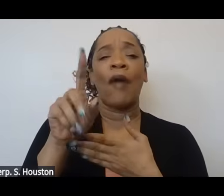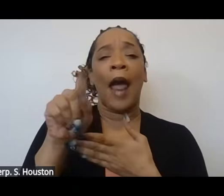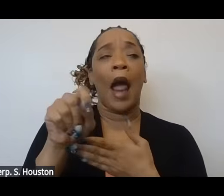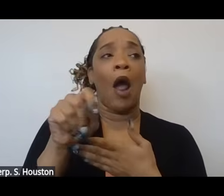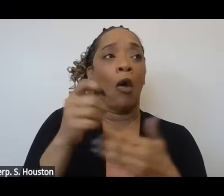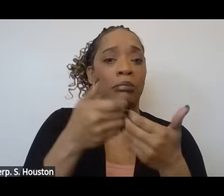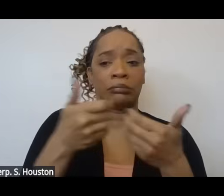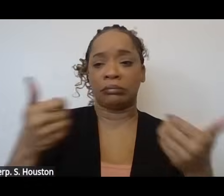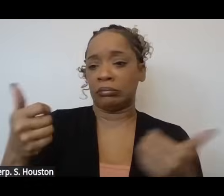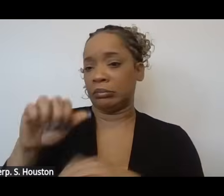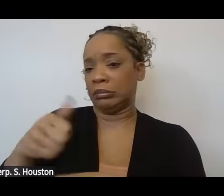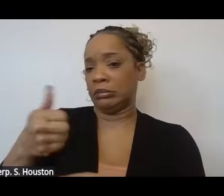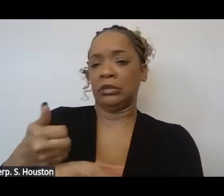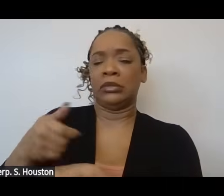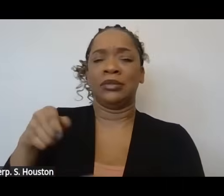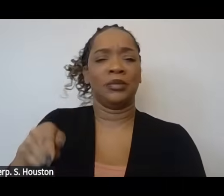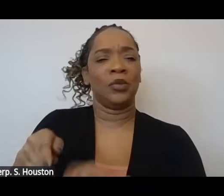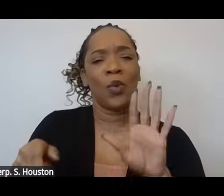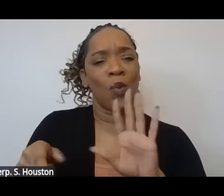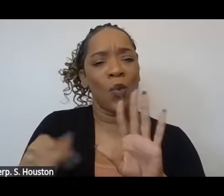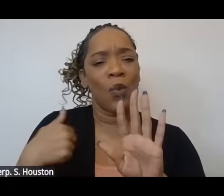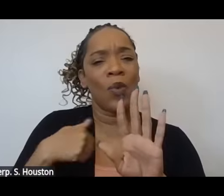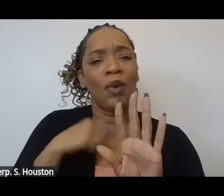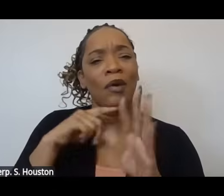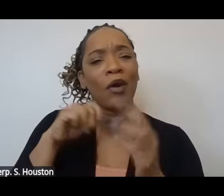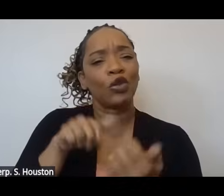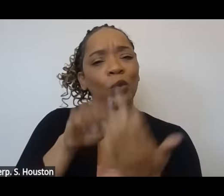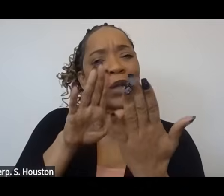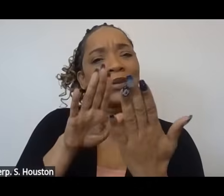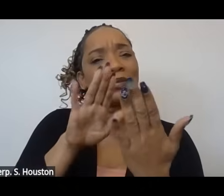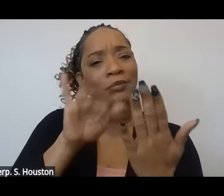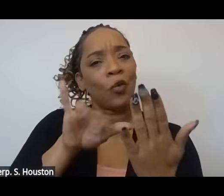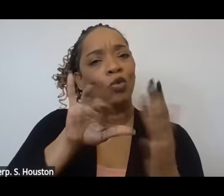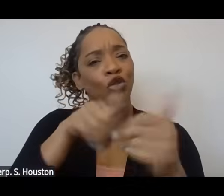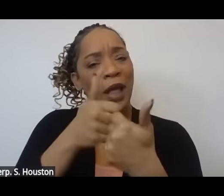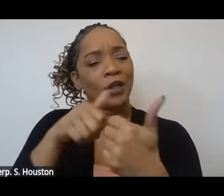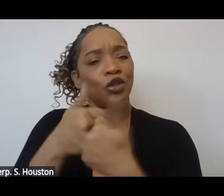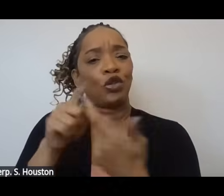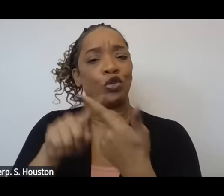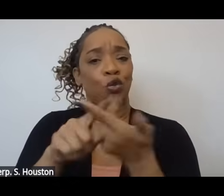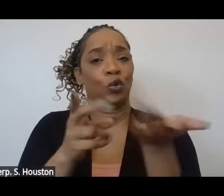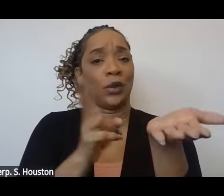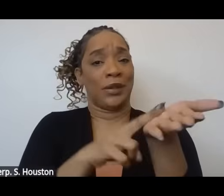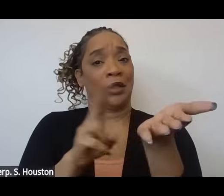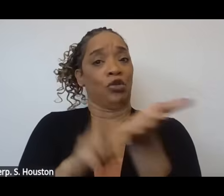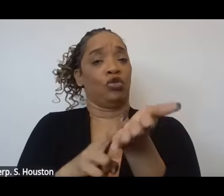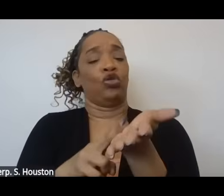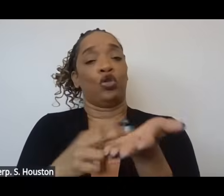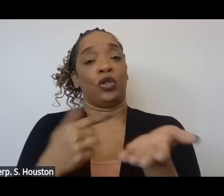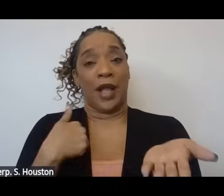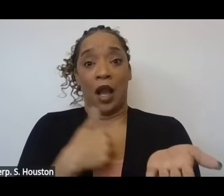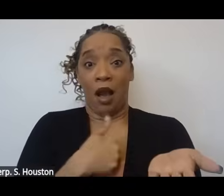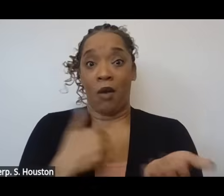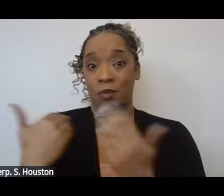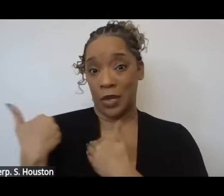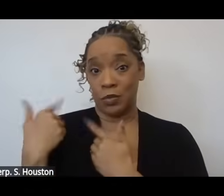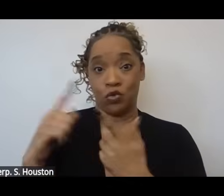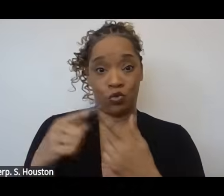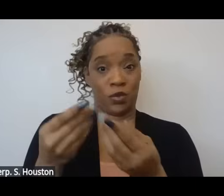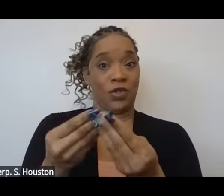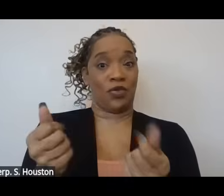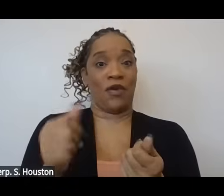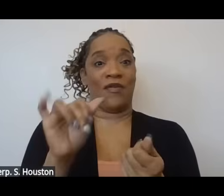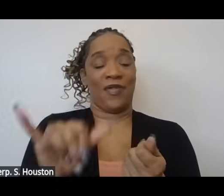addressing challenges to circulator signatures, which we have an obligation to resolve, and